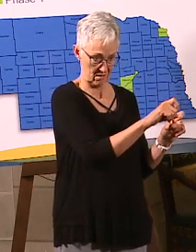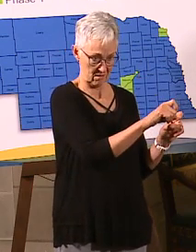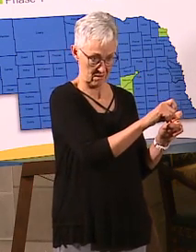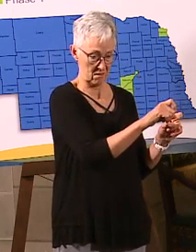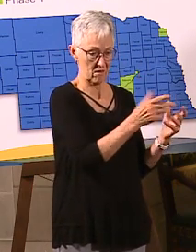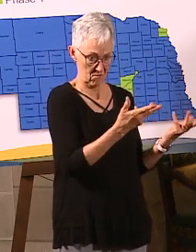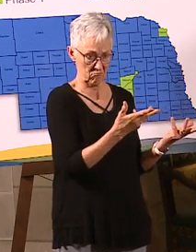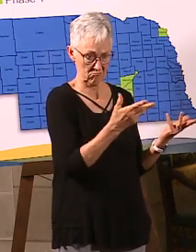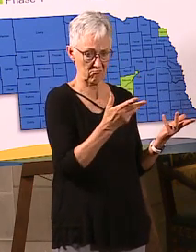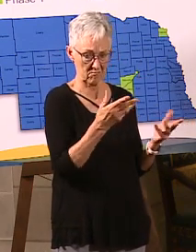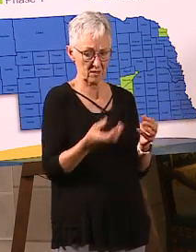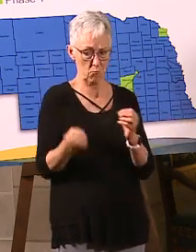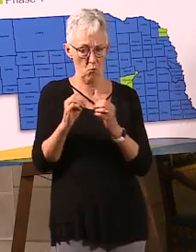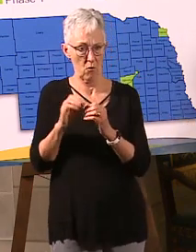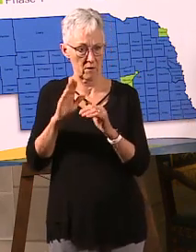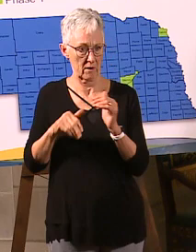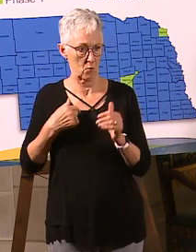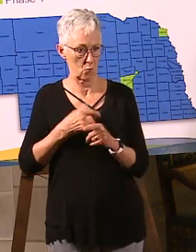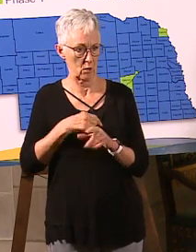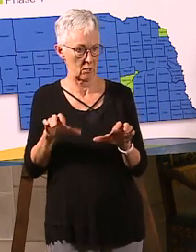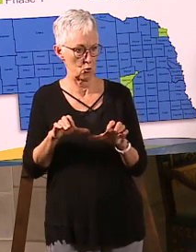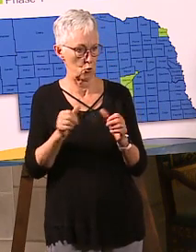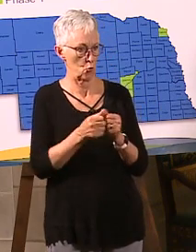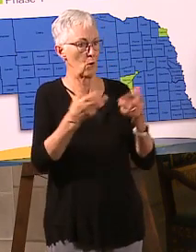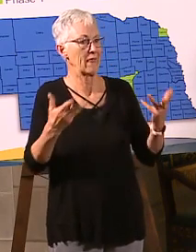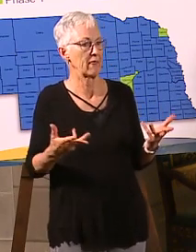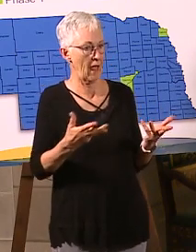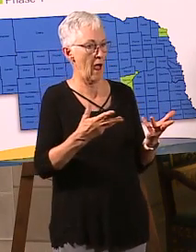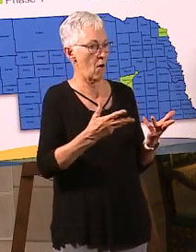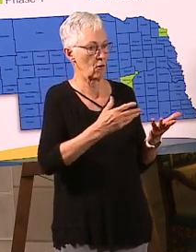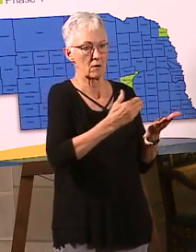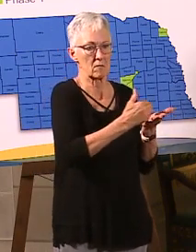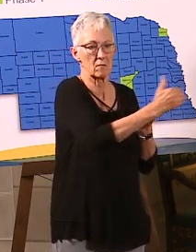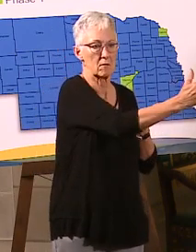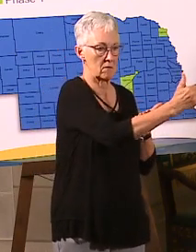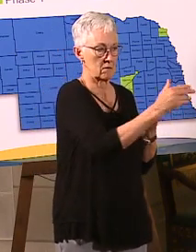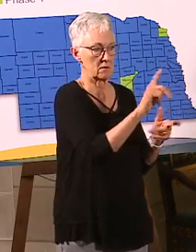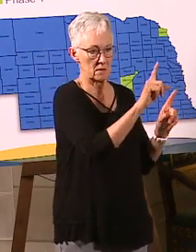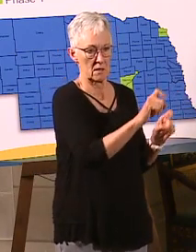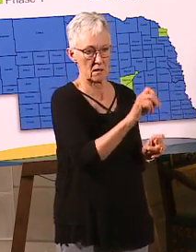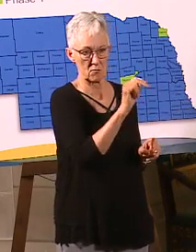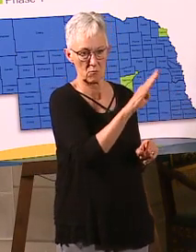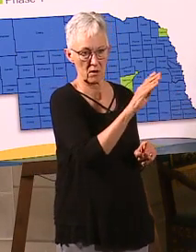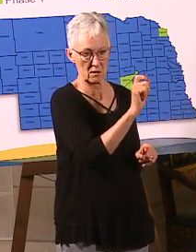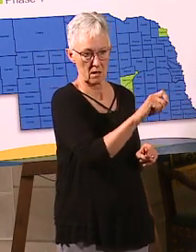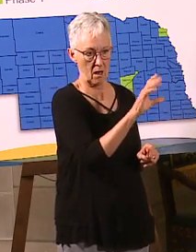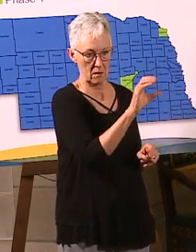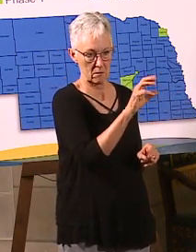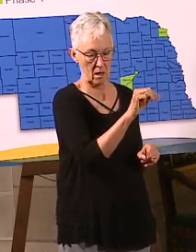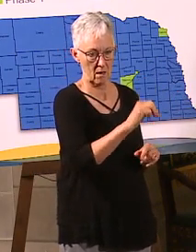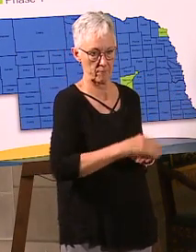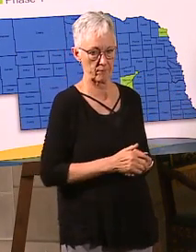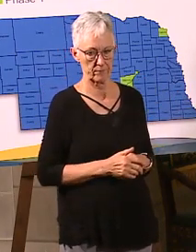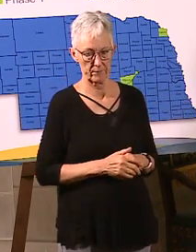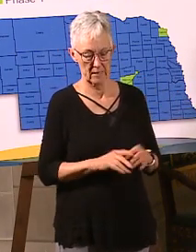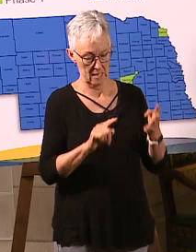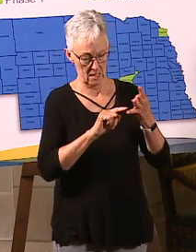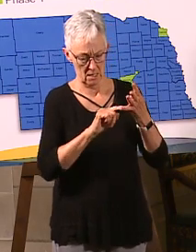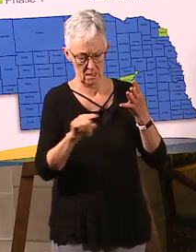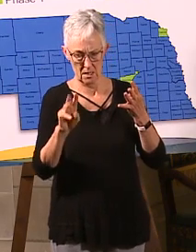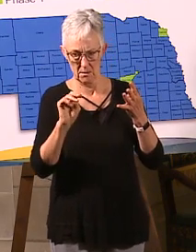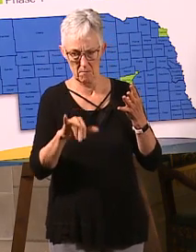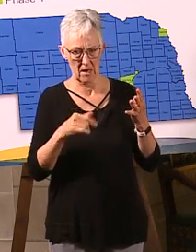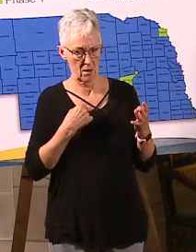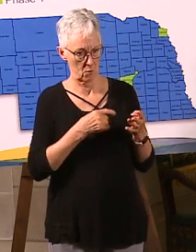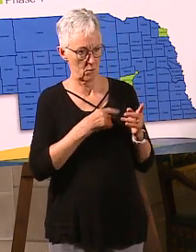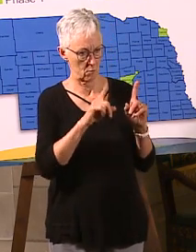we're ramping up testnebraska.com. If you look at through the end of May, I think we had tested about 27,500